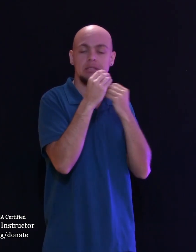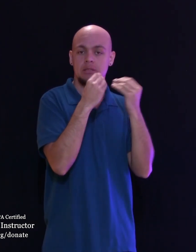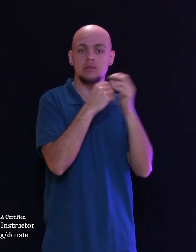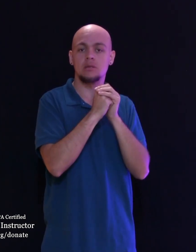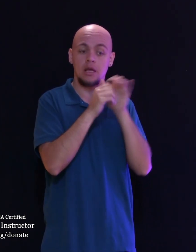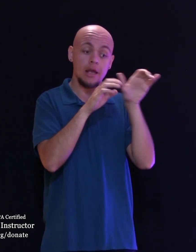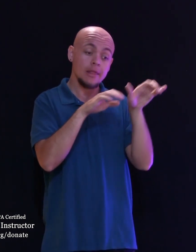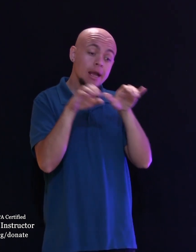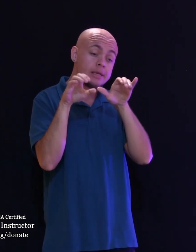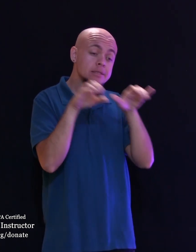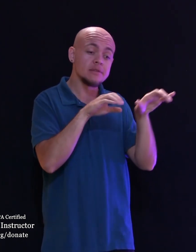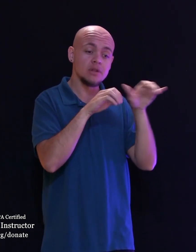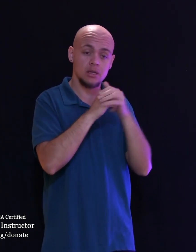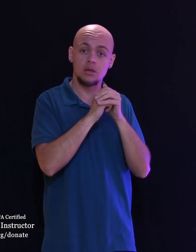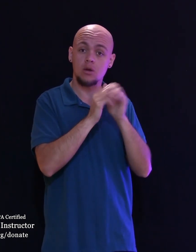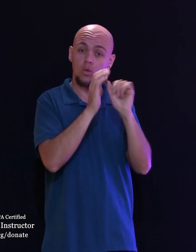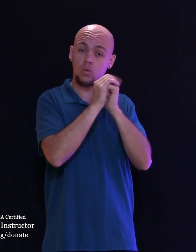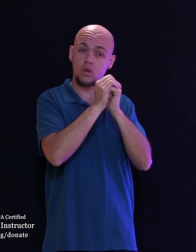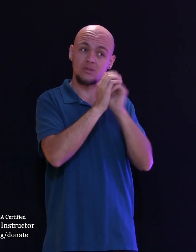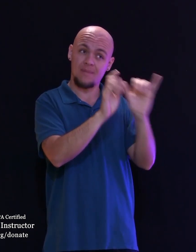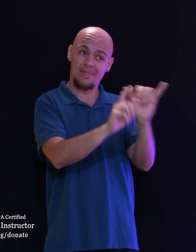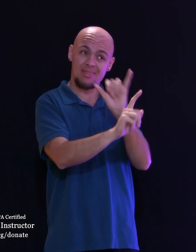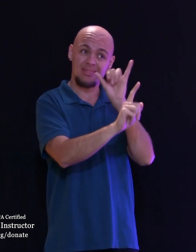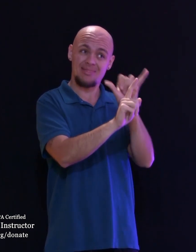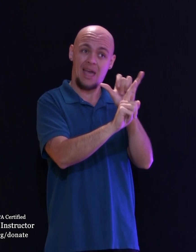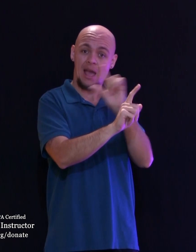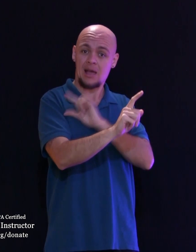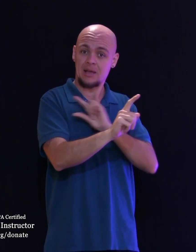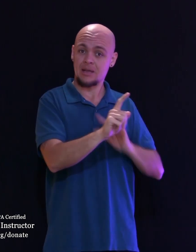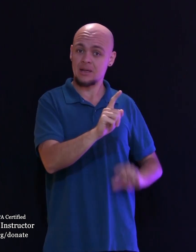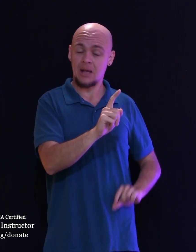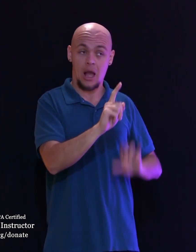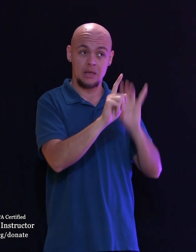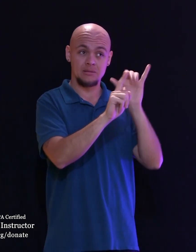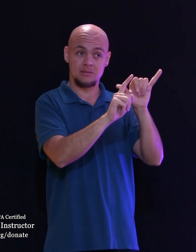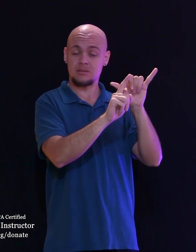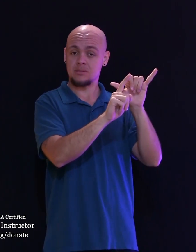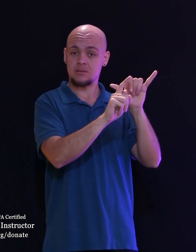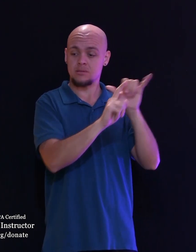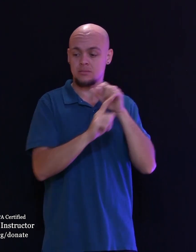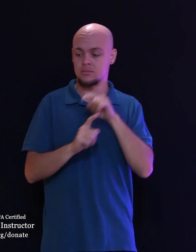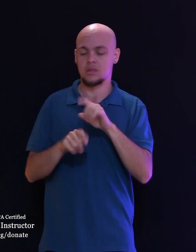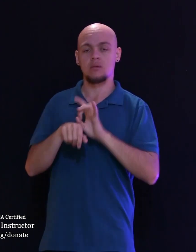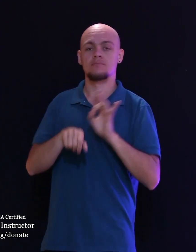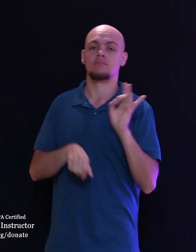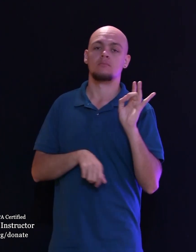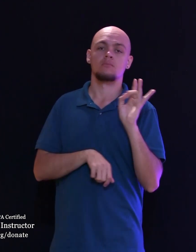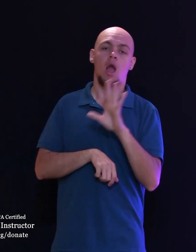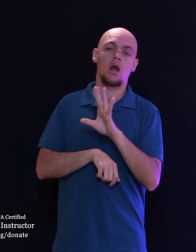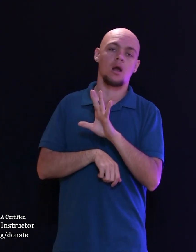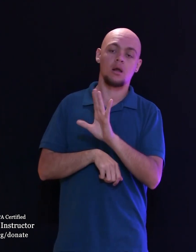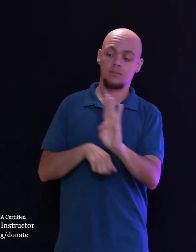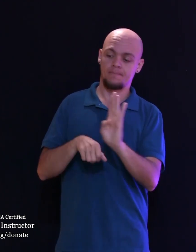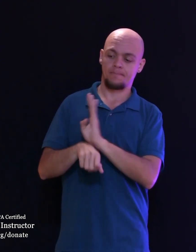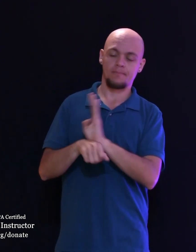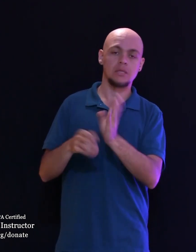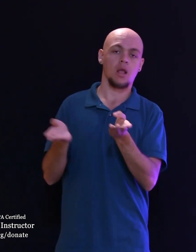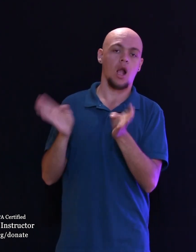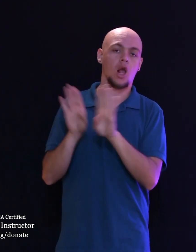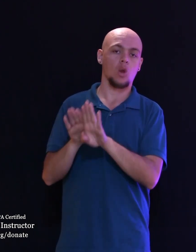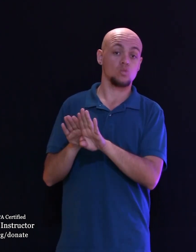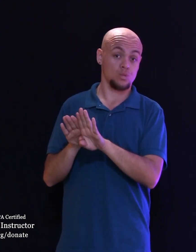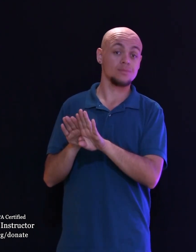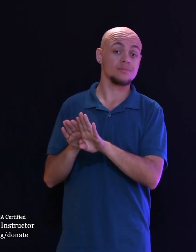oftentimes kicked out of guilds. Their businesses were closed. They lost their homes, they lost their fortunes, they lost their lives. They